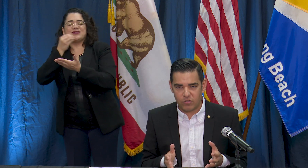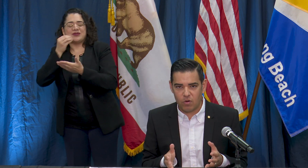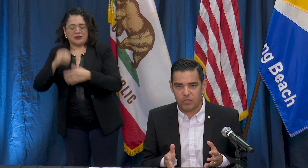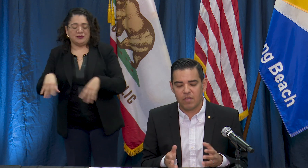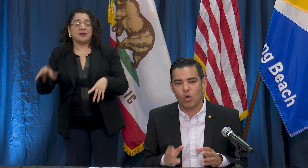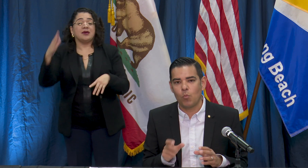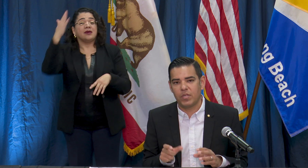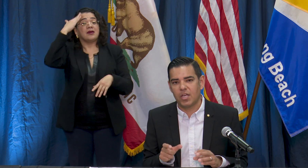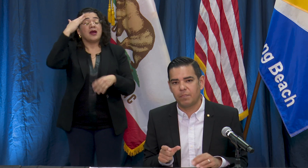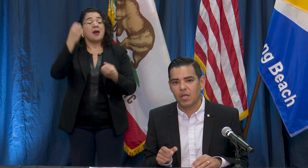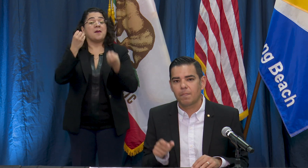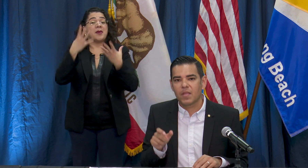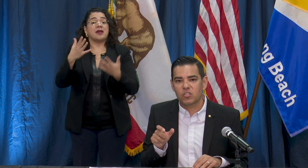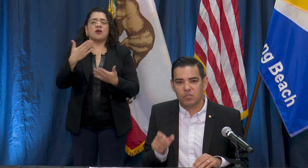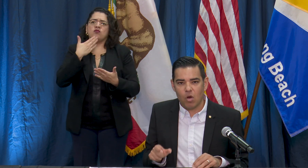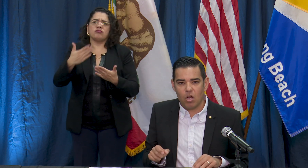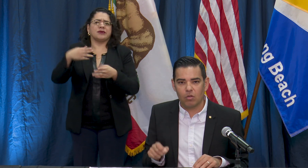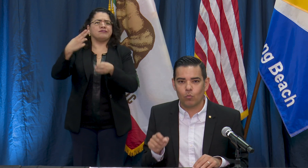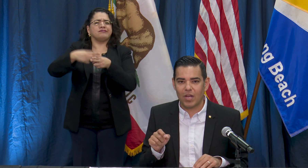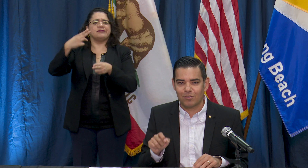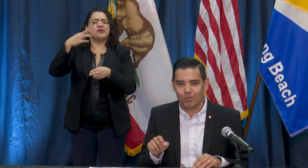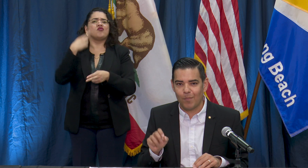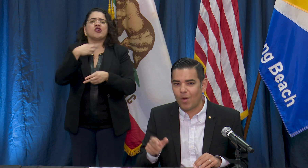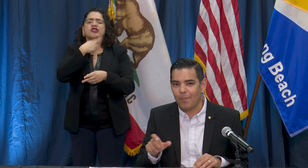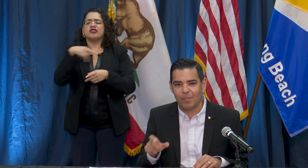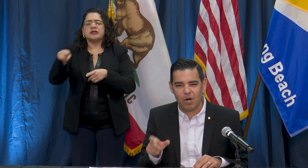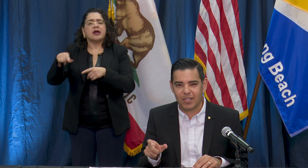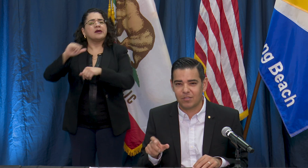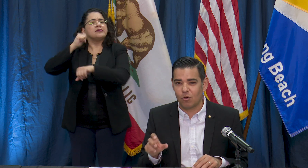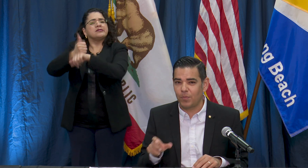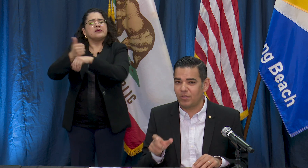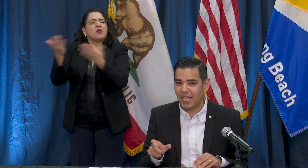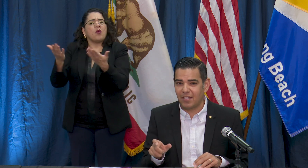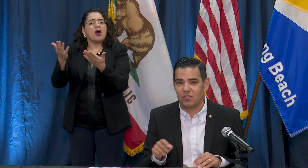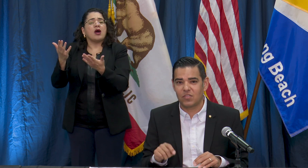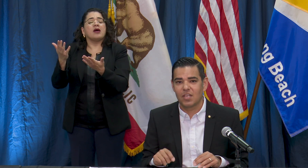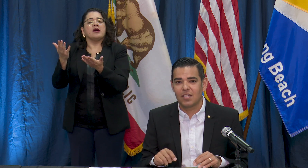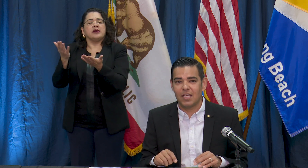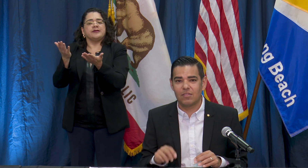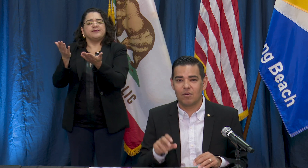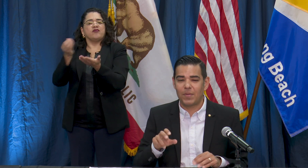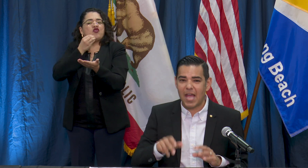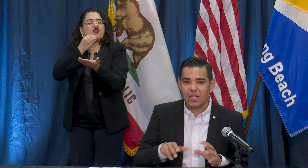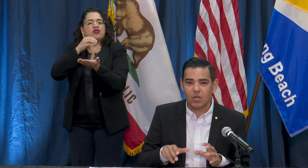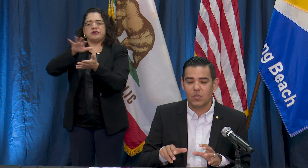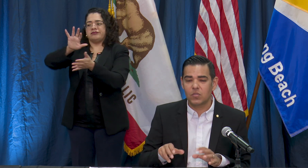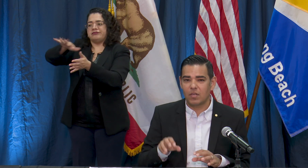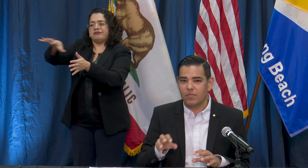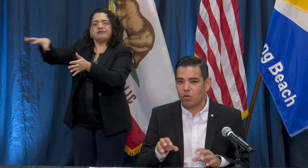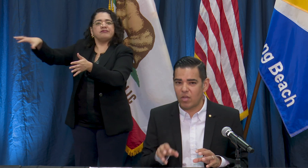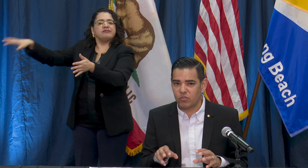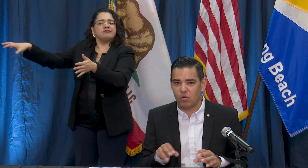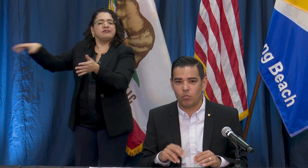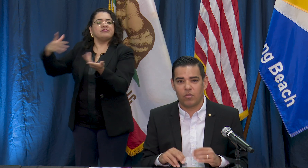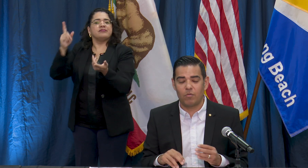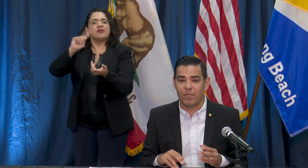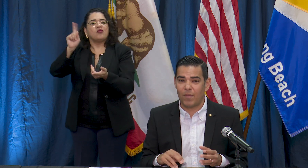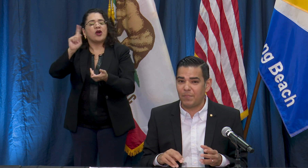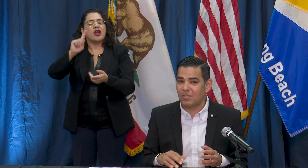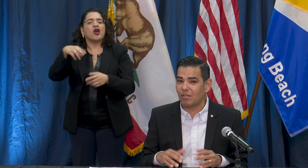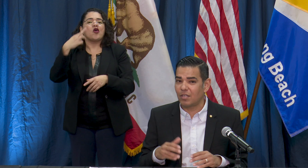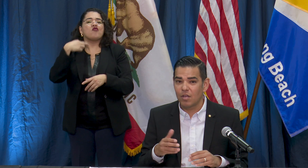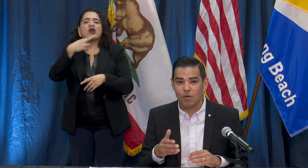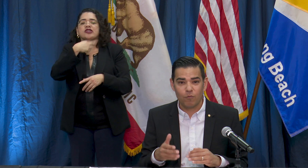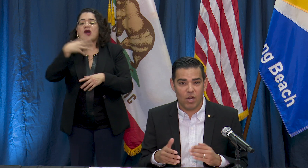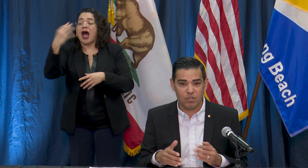local restaurants, have opened up small pop-up markets or bodegas in their patios or in their restaurant where they